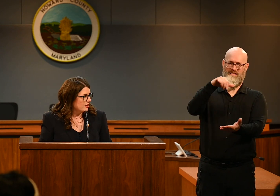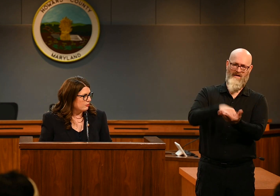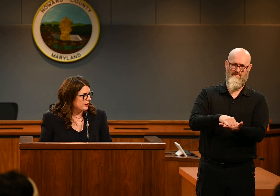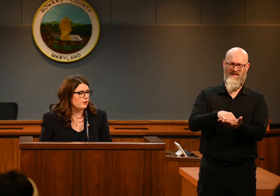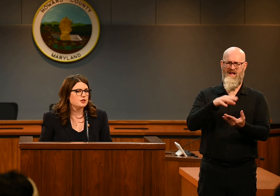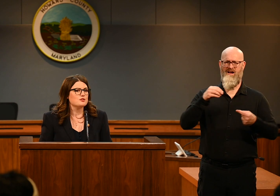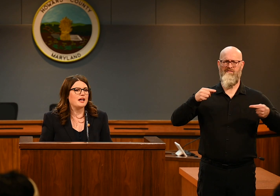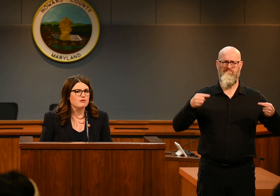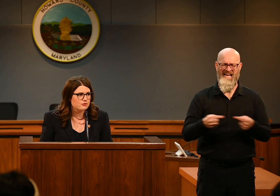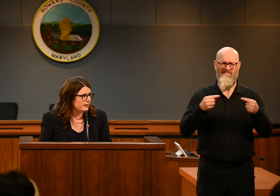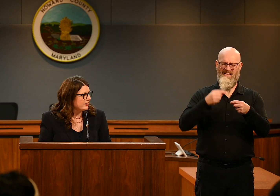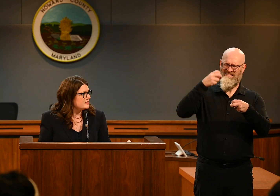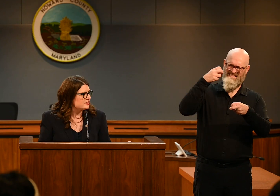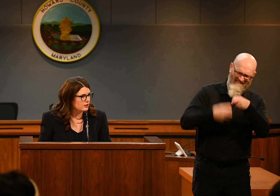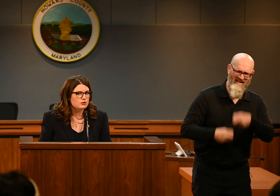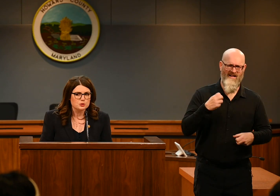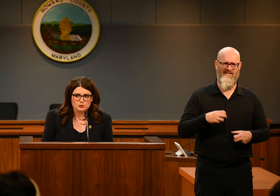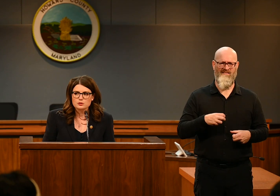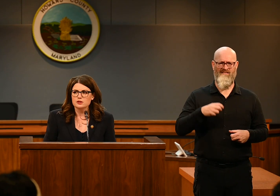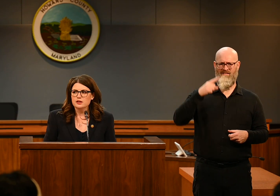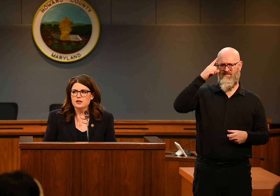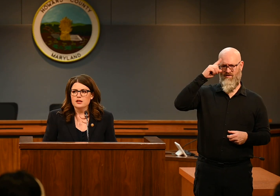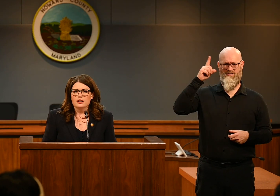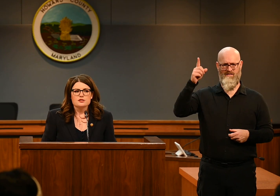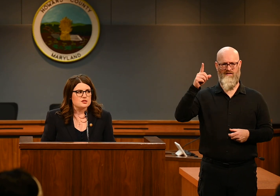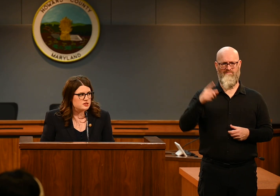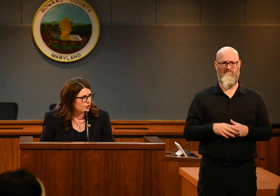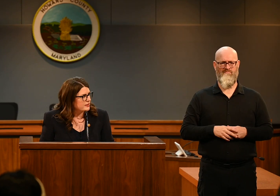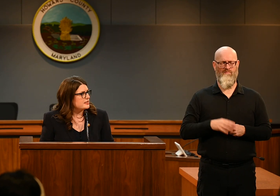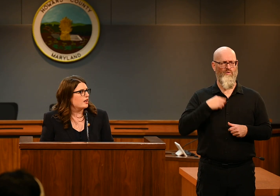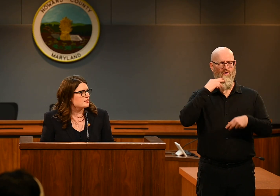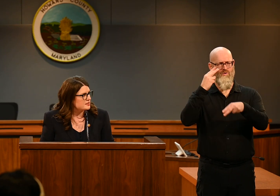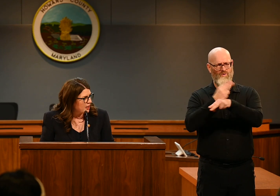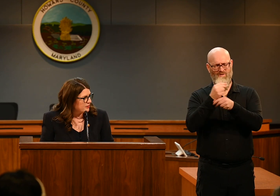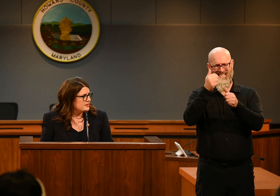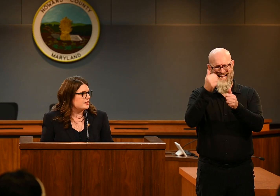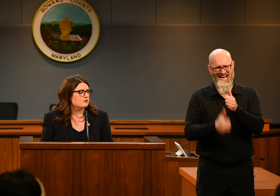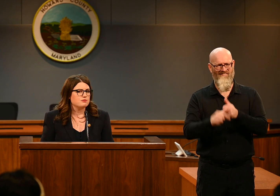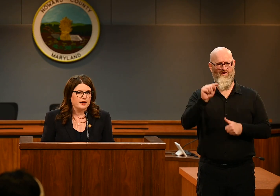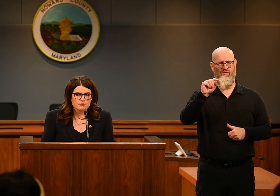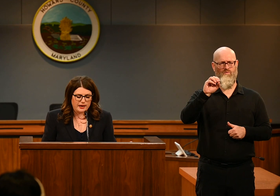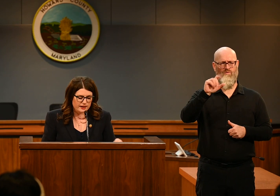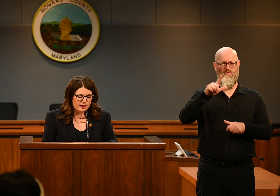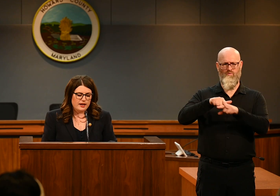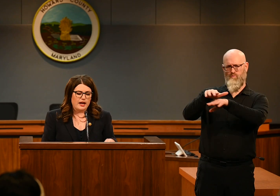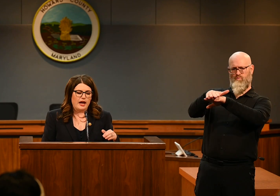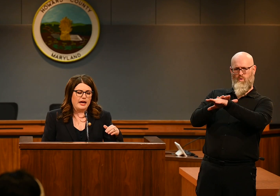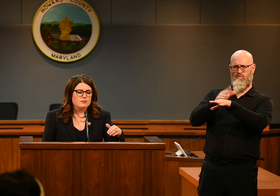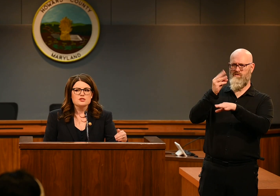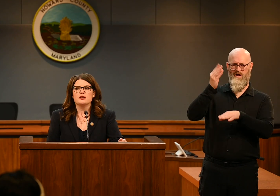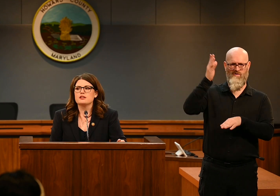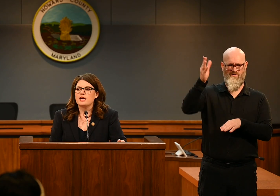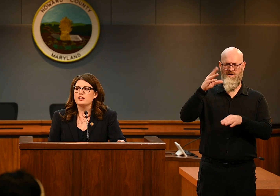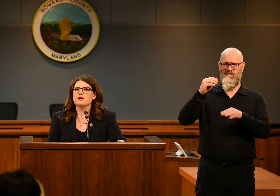difficult. We are going to use every single tool to slow this down, to stop this thing, to fight back.